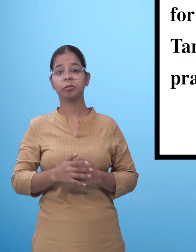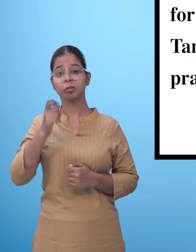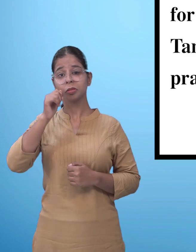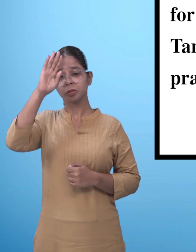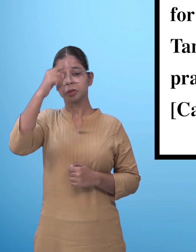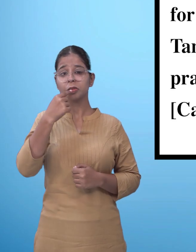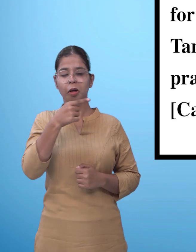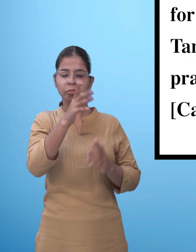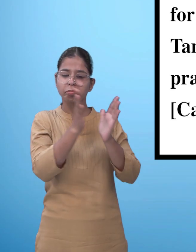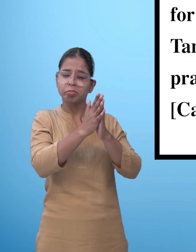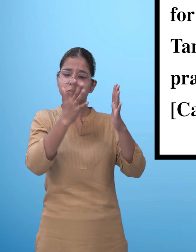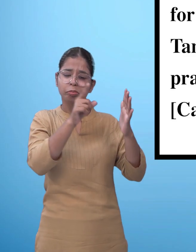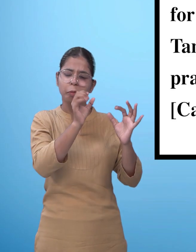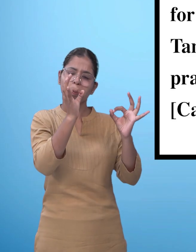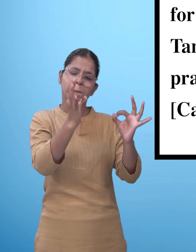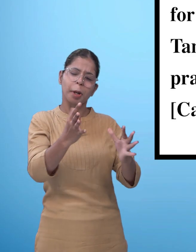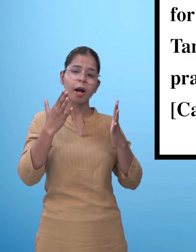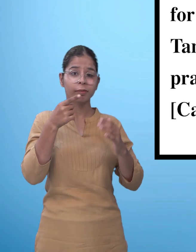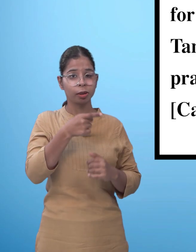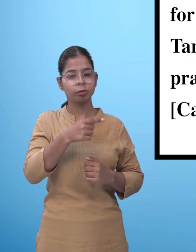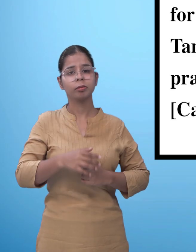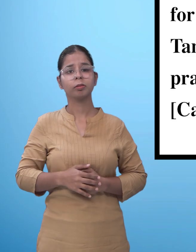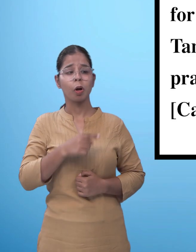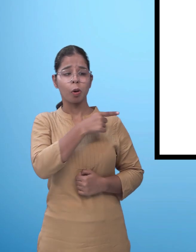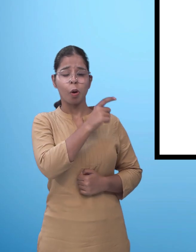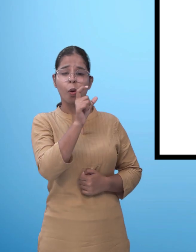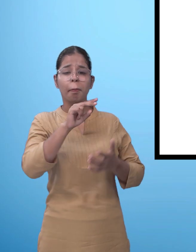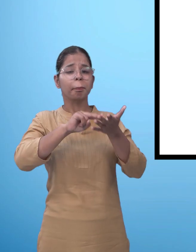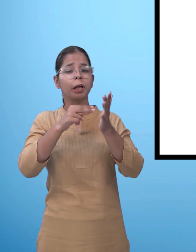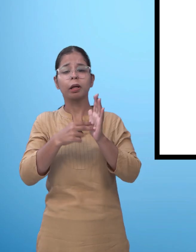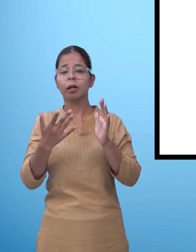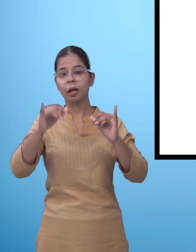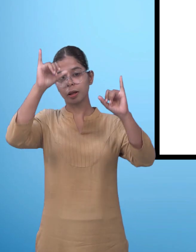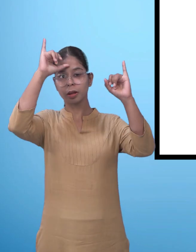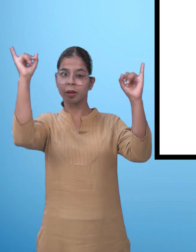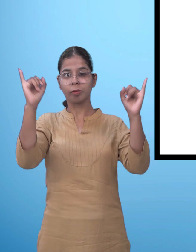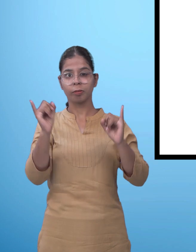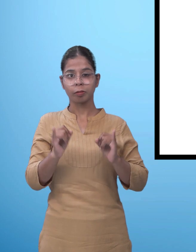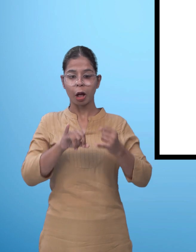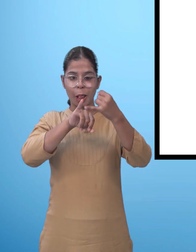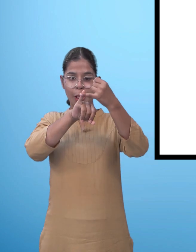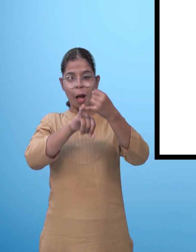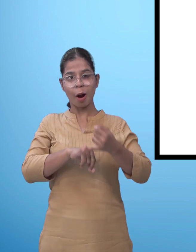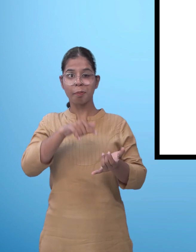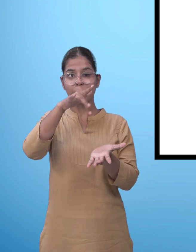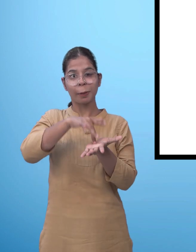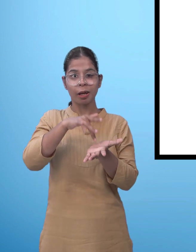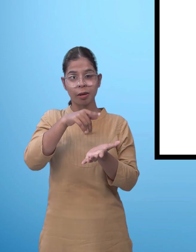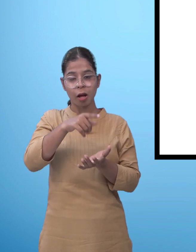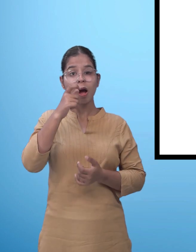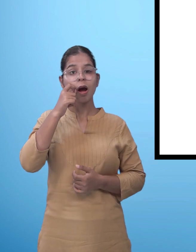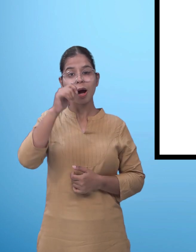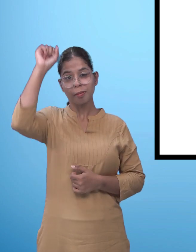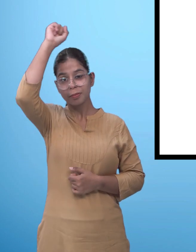is known from Cape, Kumari in the south, from the great mountain in the north, from the oceans on the